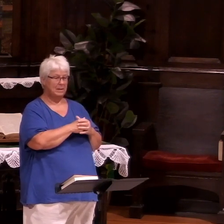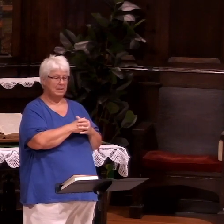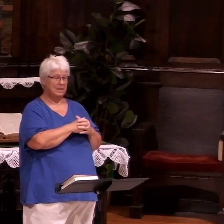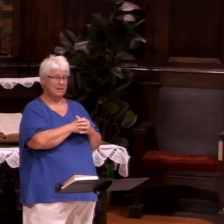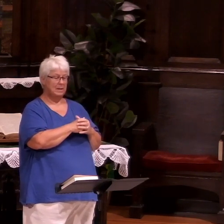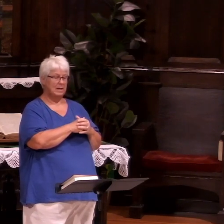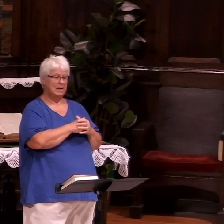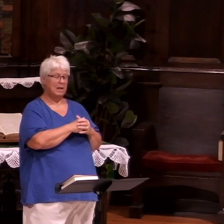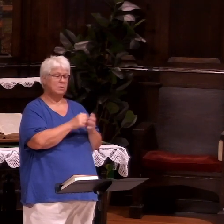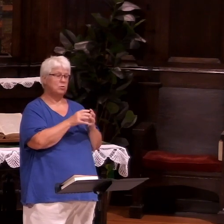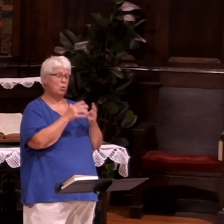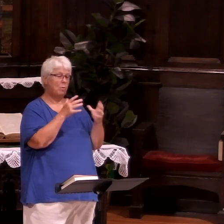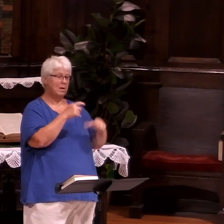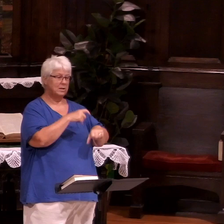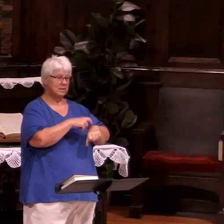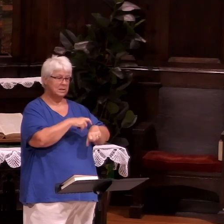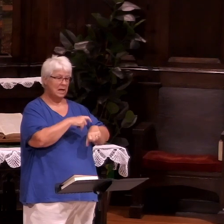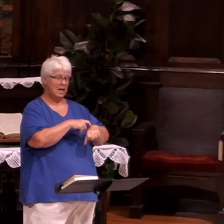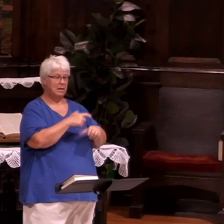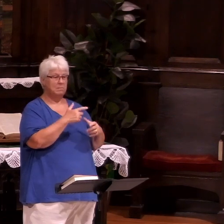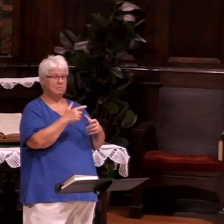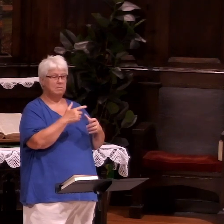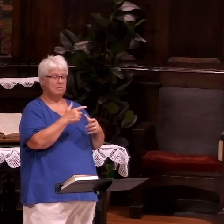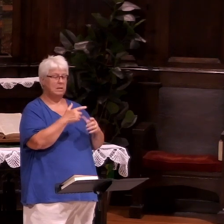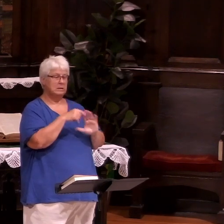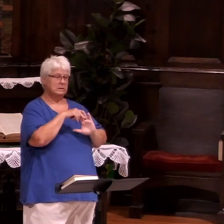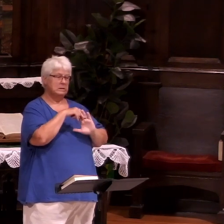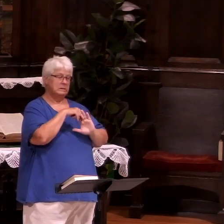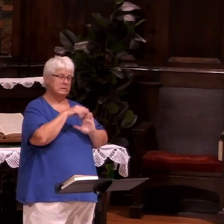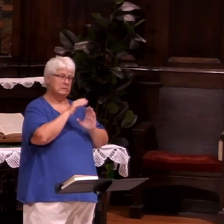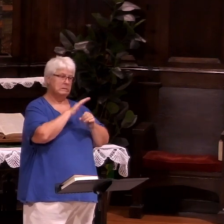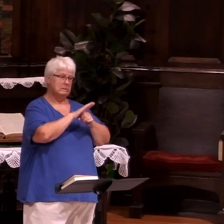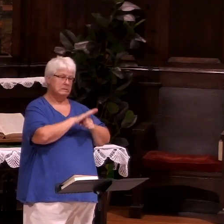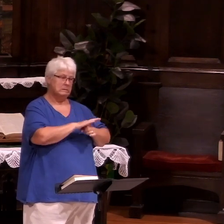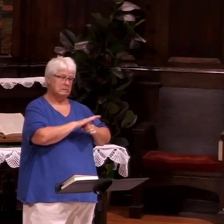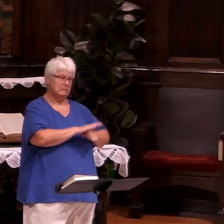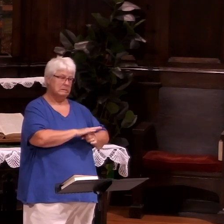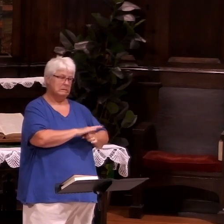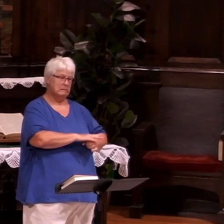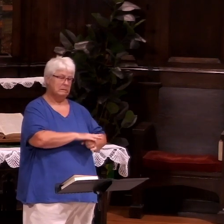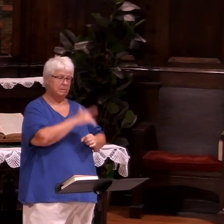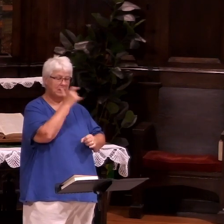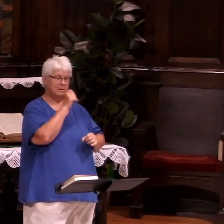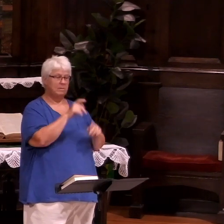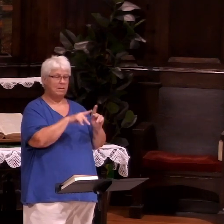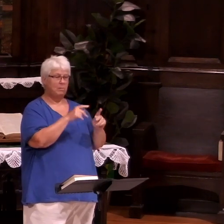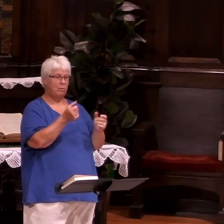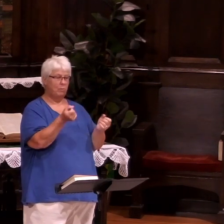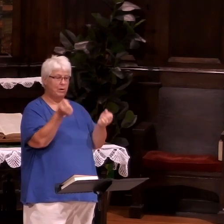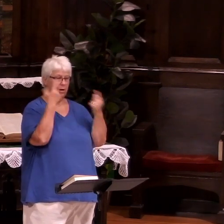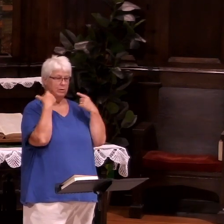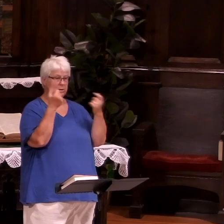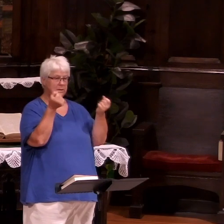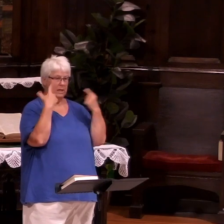had just spent so much time stifling it for fear that people just wouldn't get it.